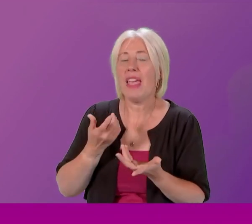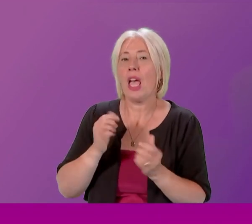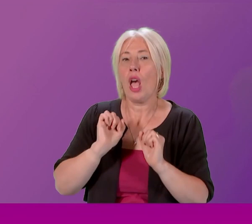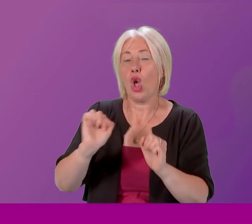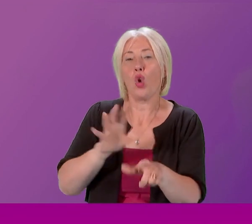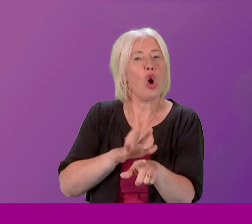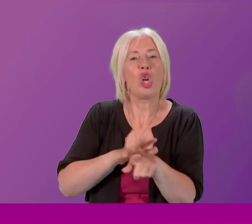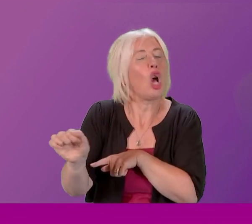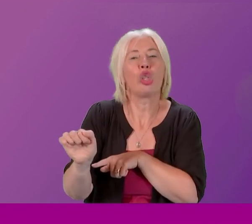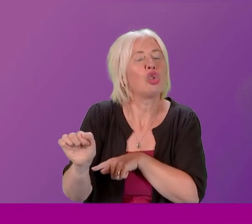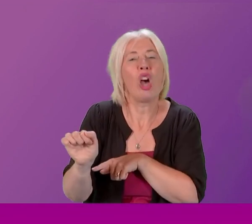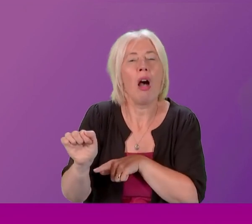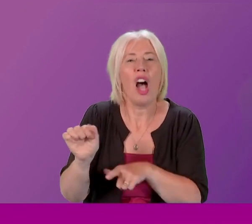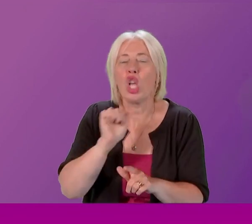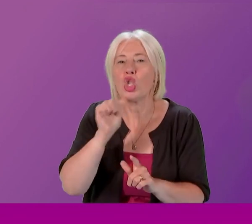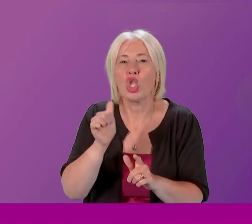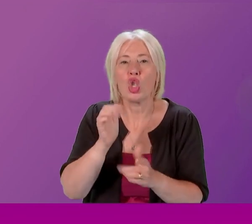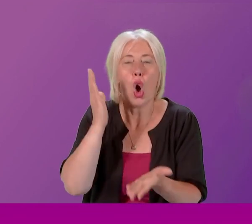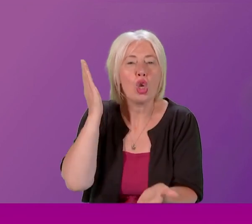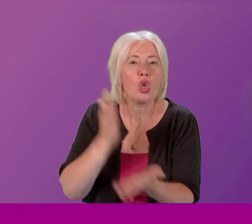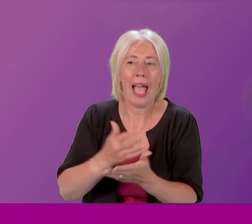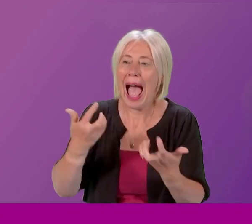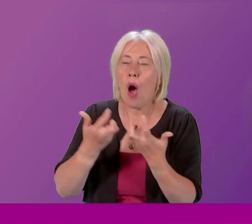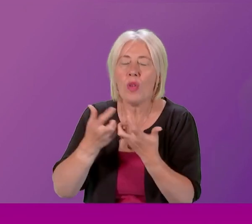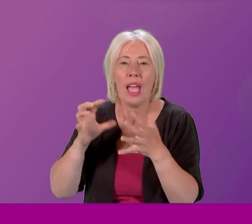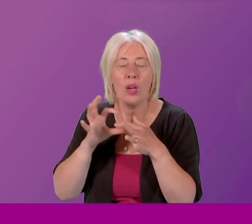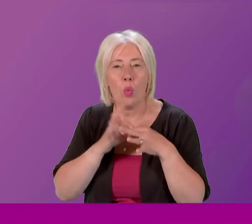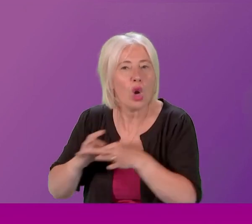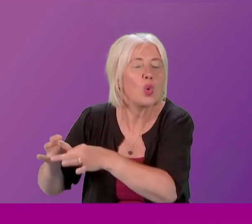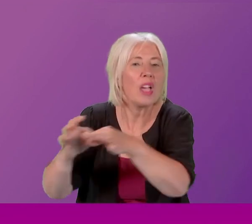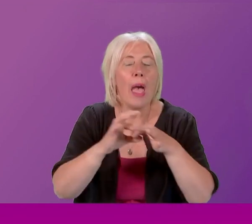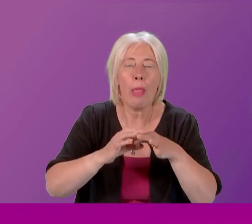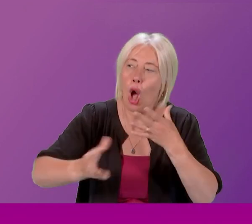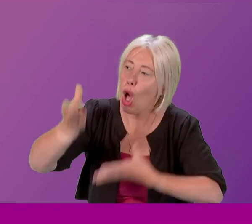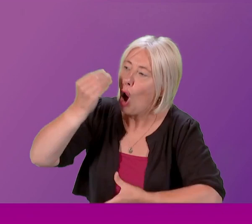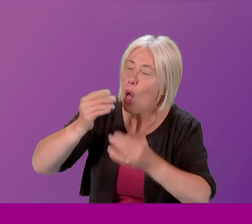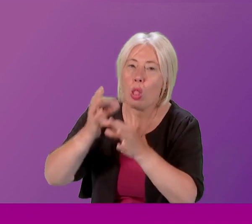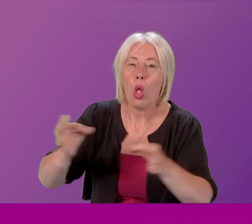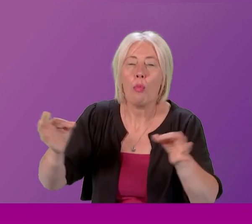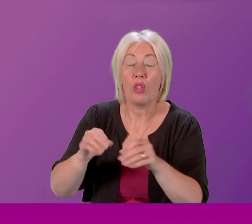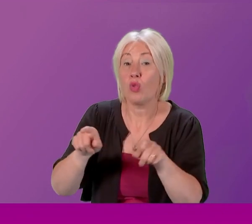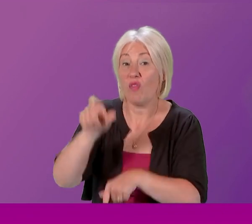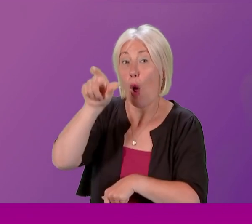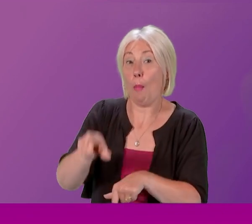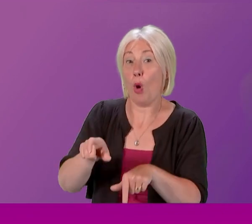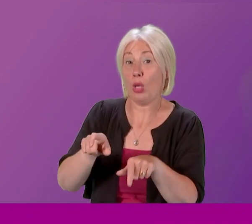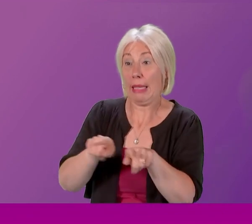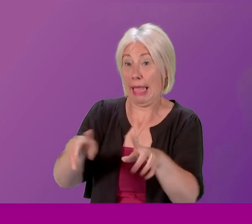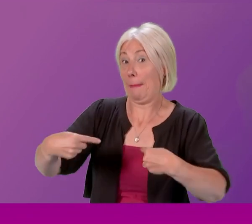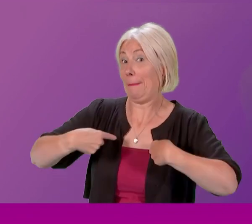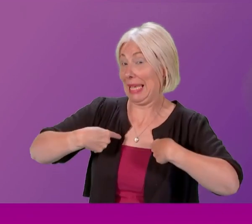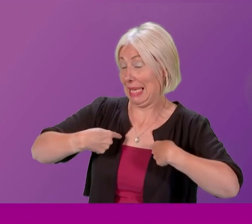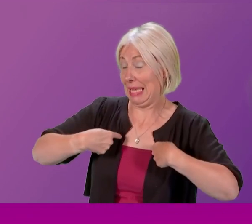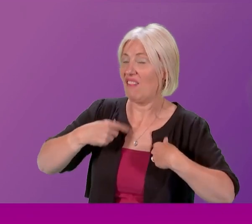brought up in to cooperate within those confines. So for somebody like me, I find it